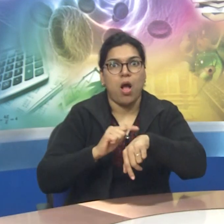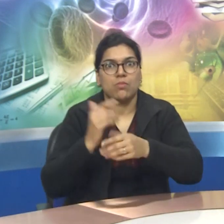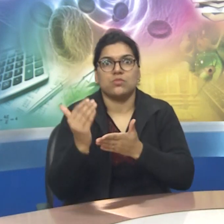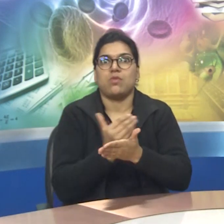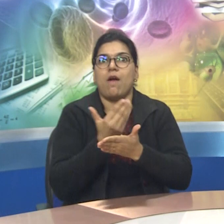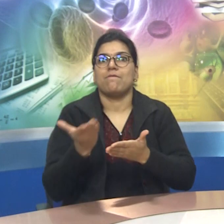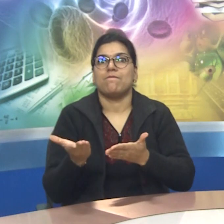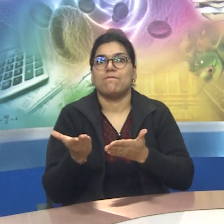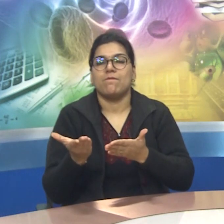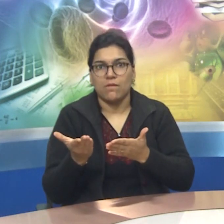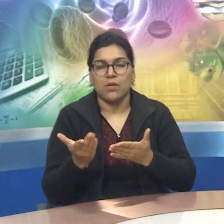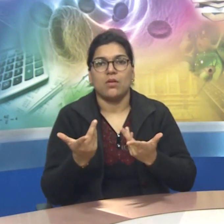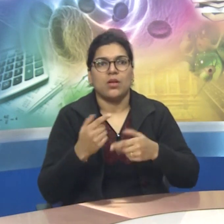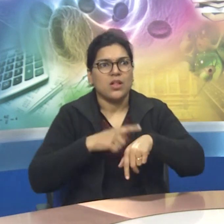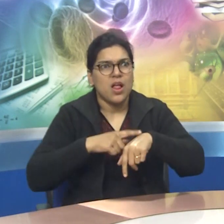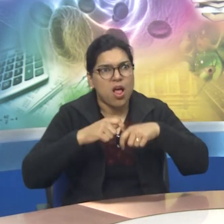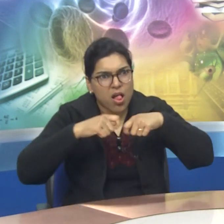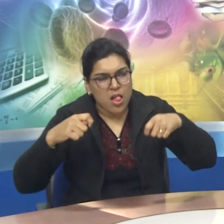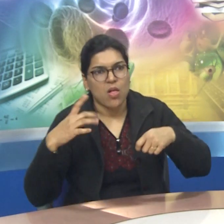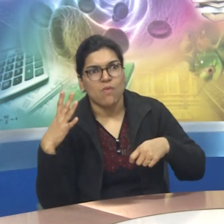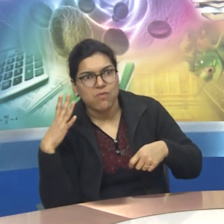Let us now understand this law further.